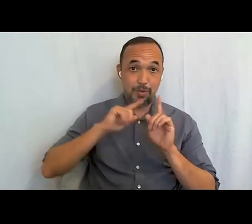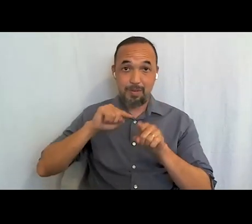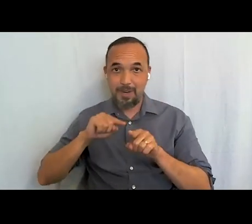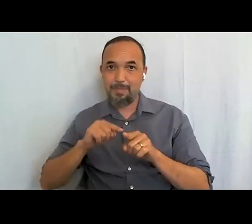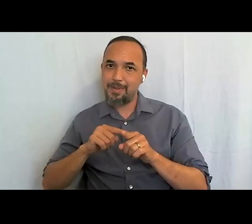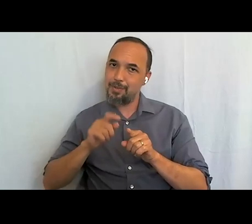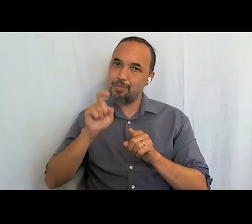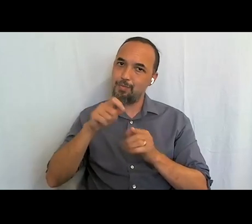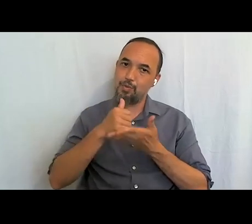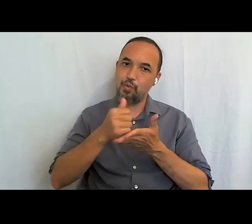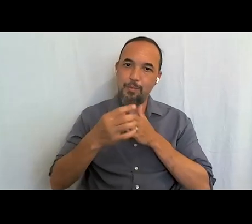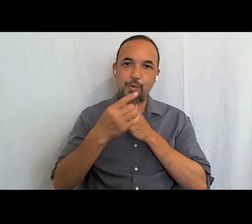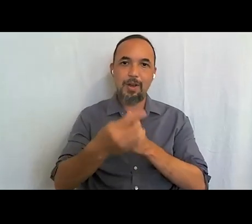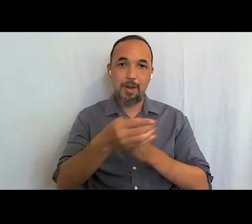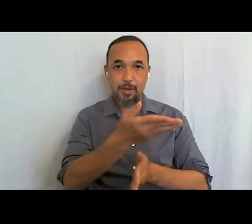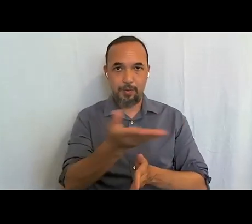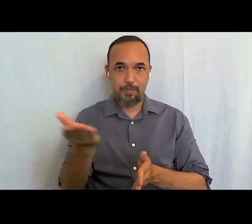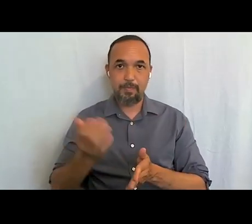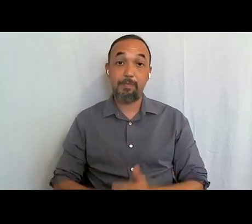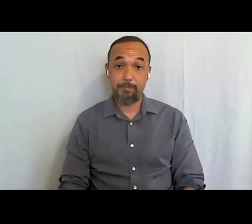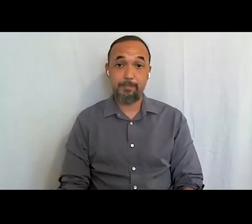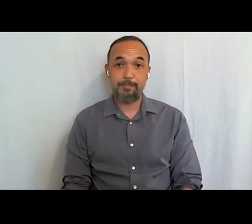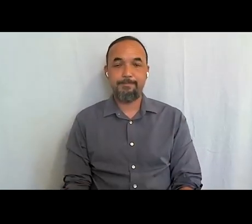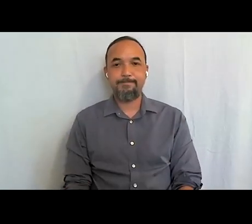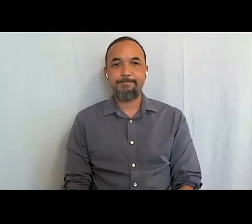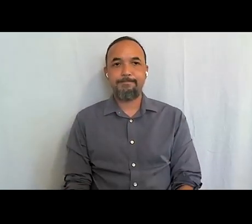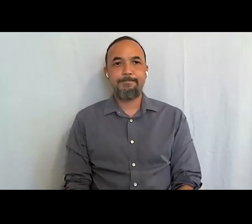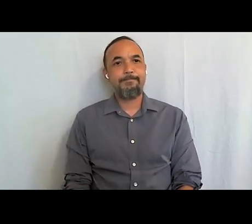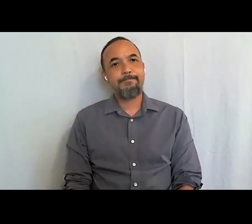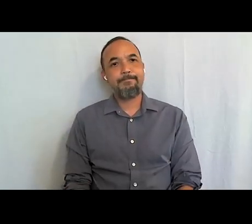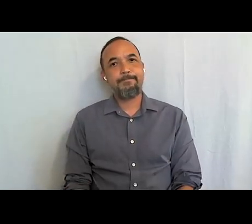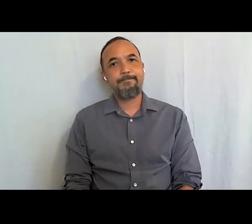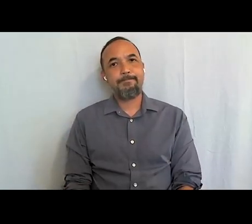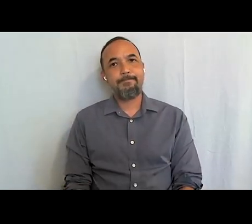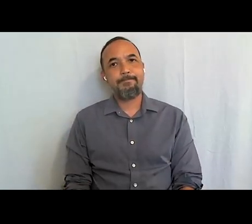guidance, okay? What else do we have? Great.